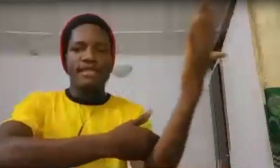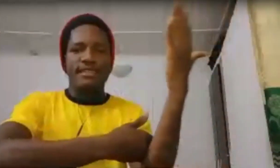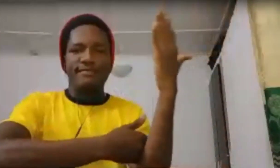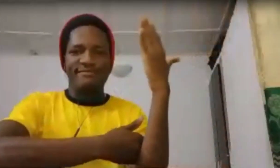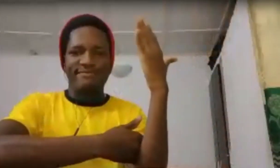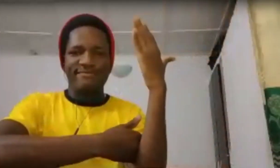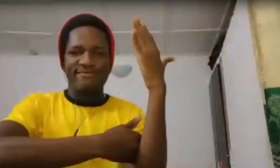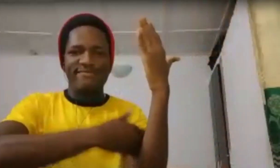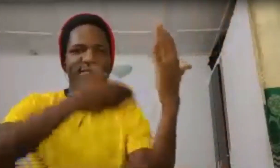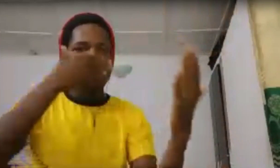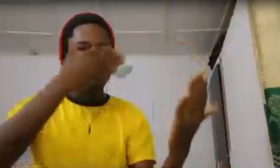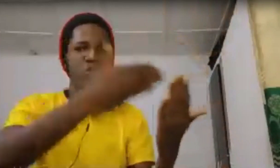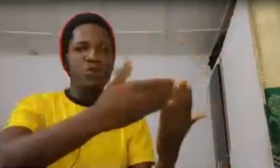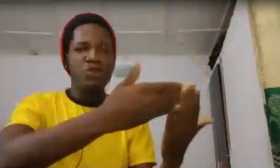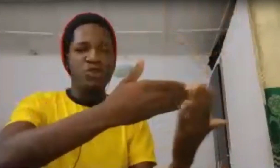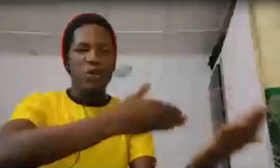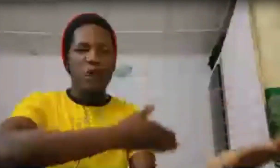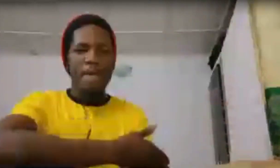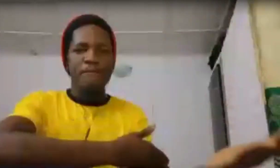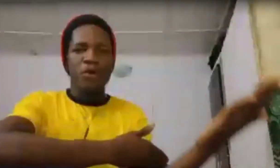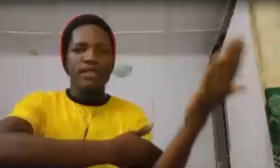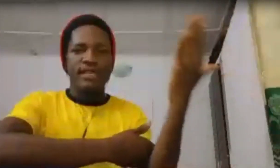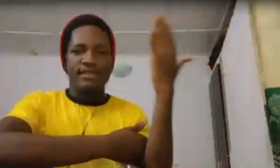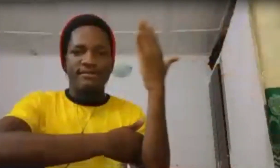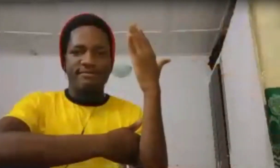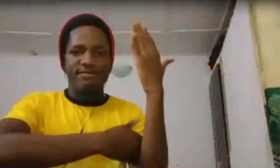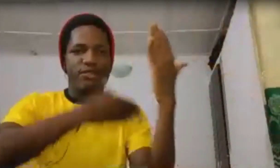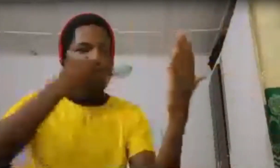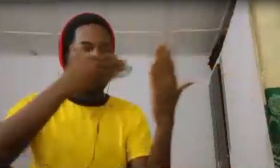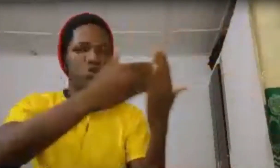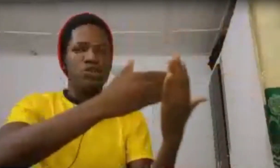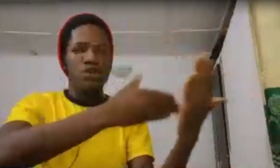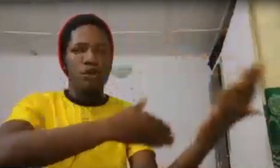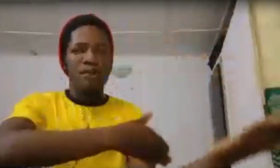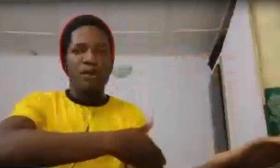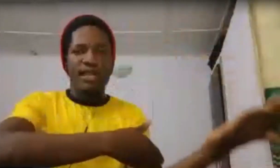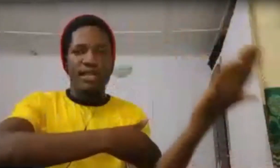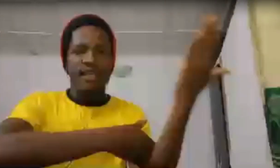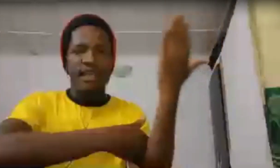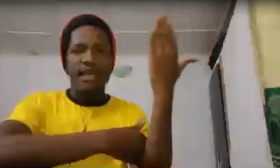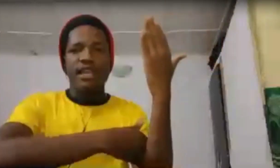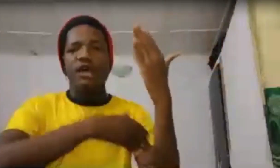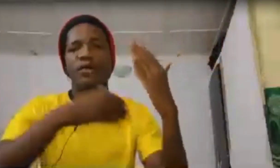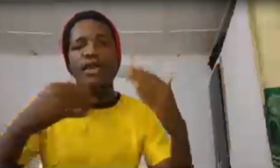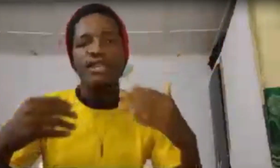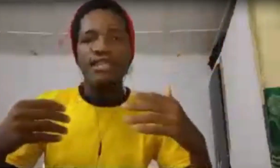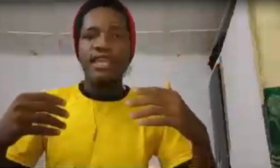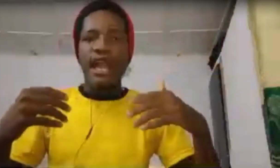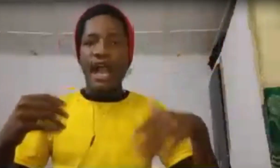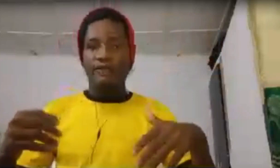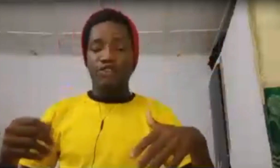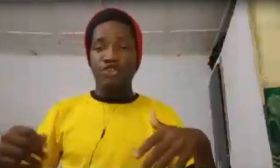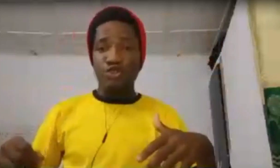morning. Good morning. Good morning. Now in the